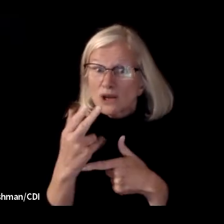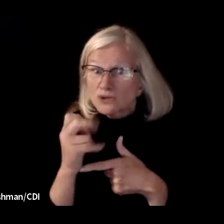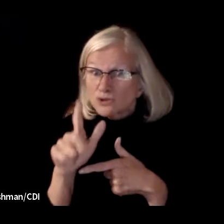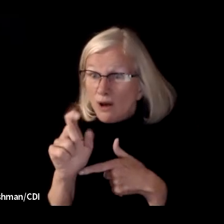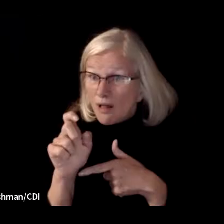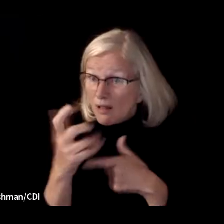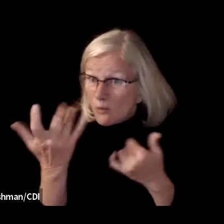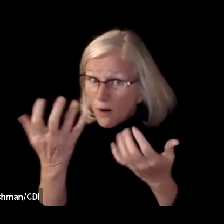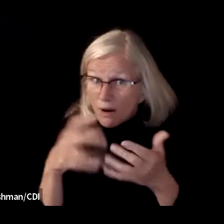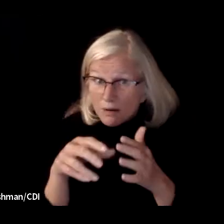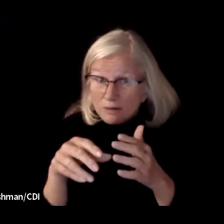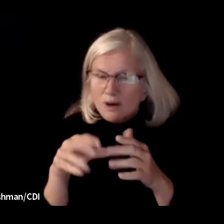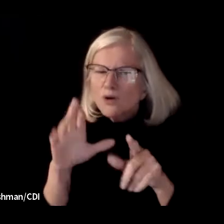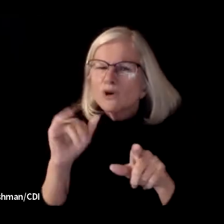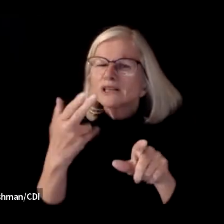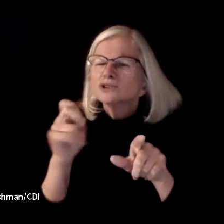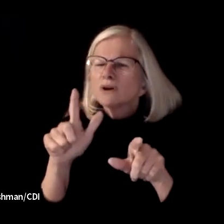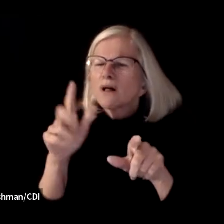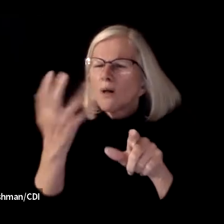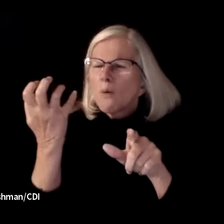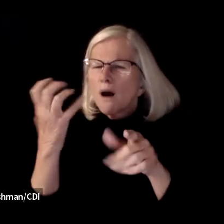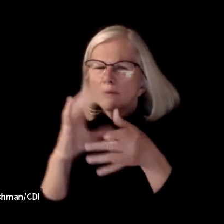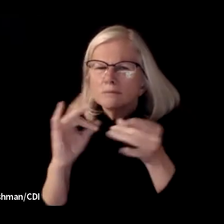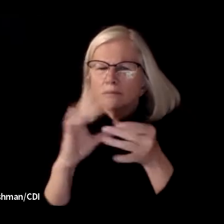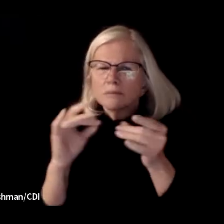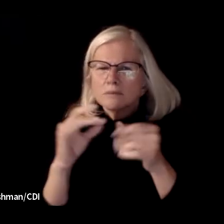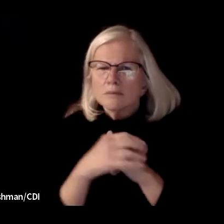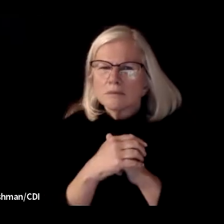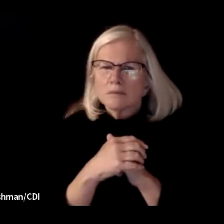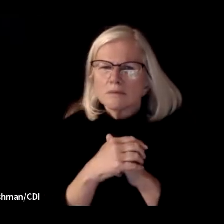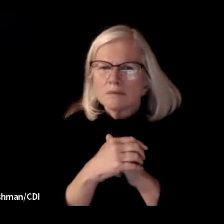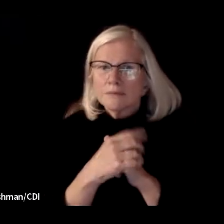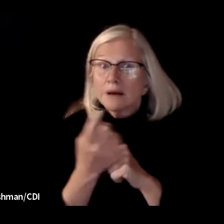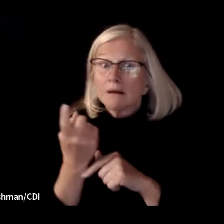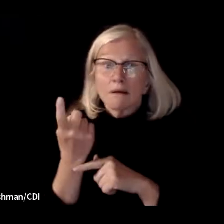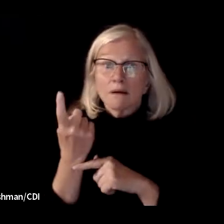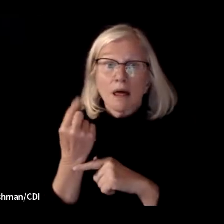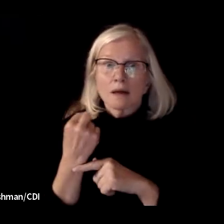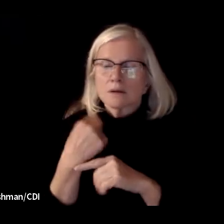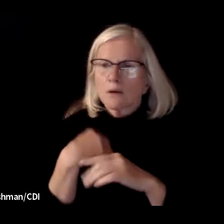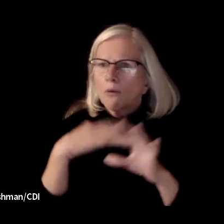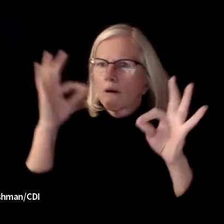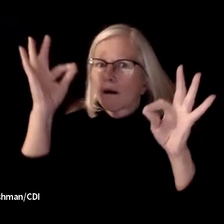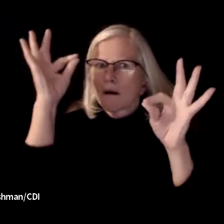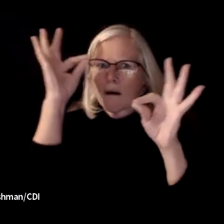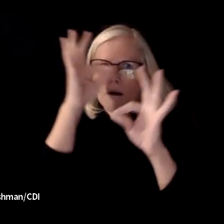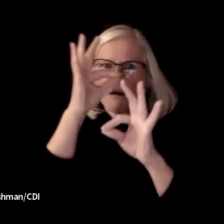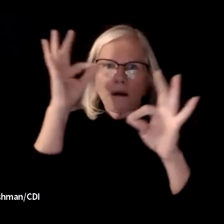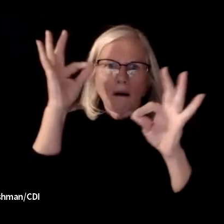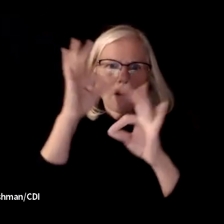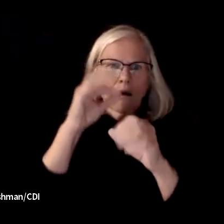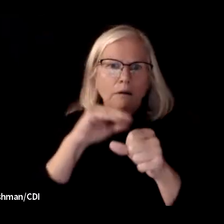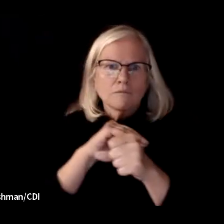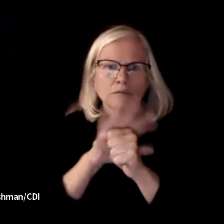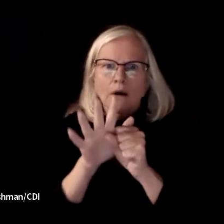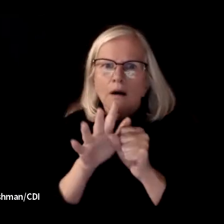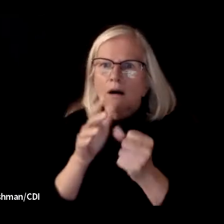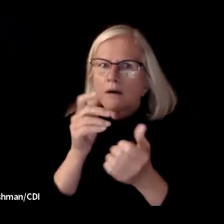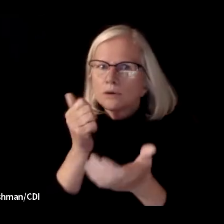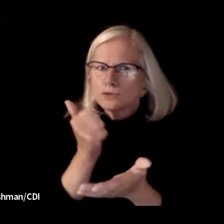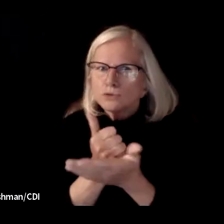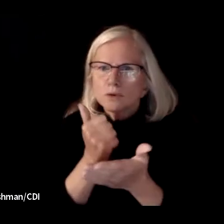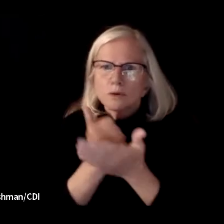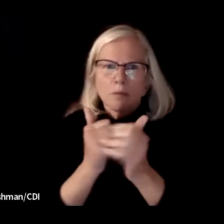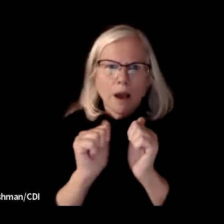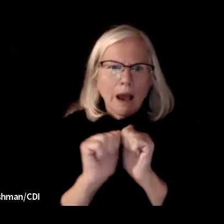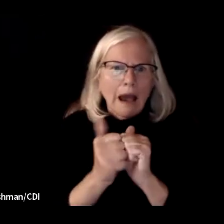think, last year we didn't have a lot of information about the virus and treatment and expected surges earlier and all of those types of things. So we certainly